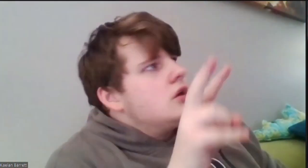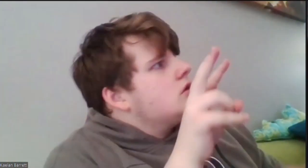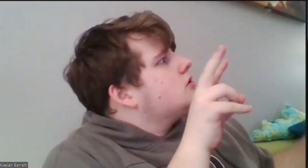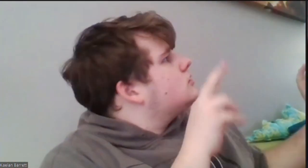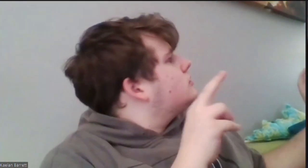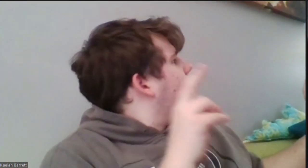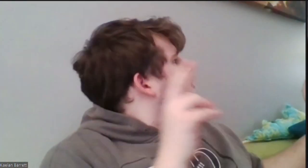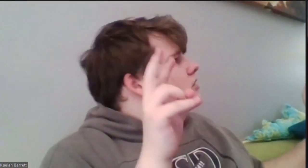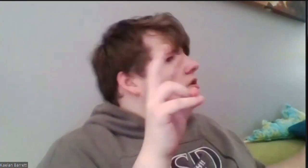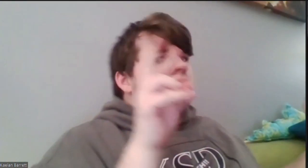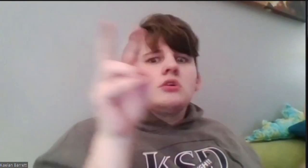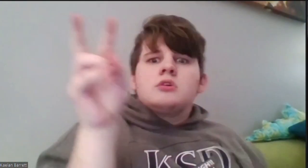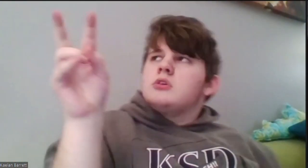place changes.